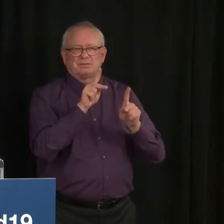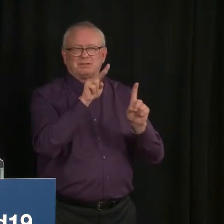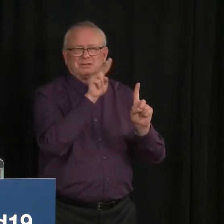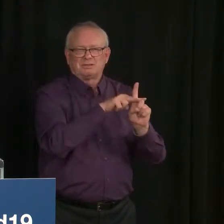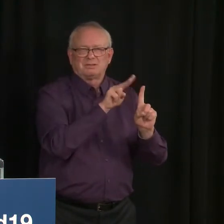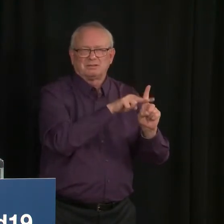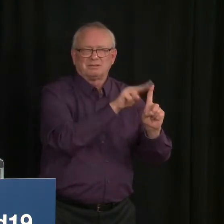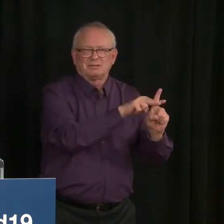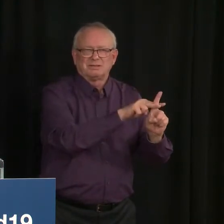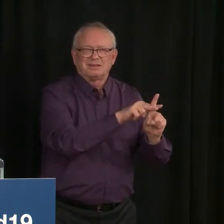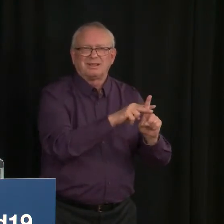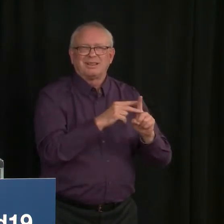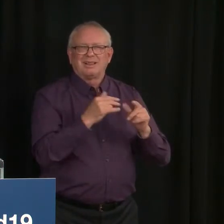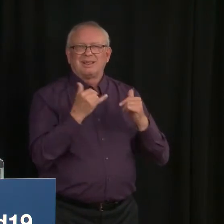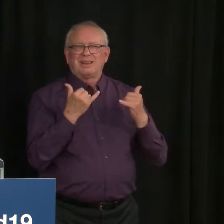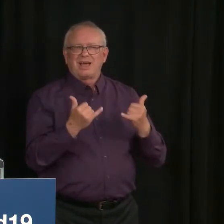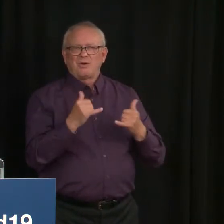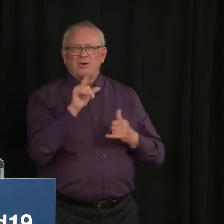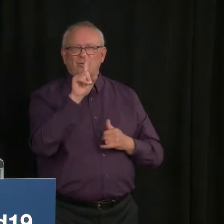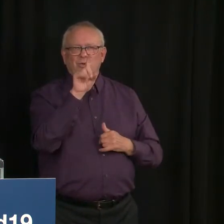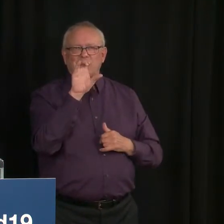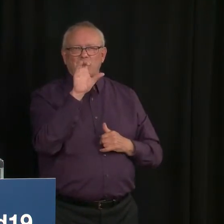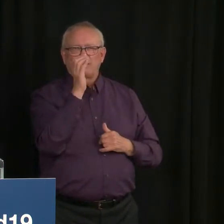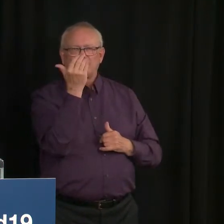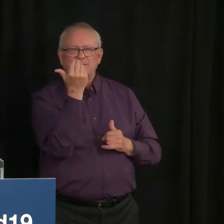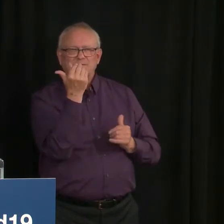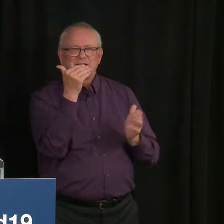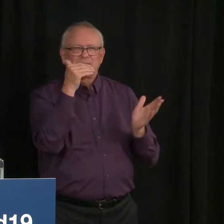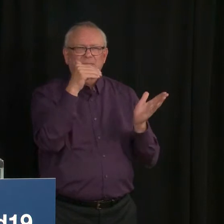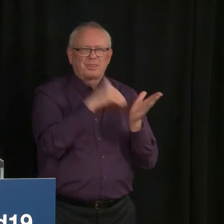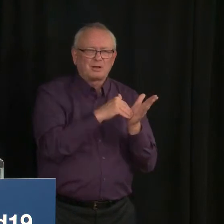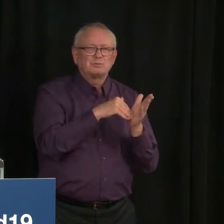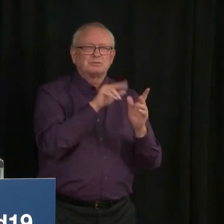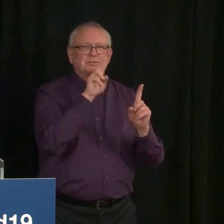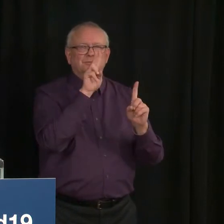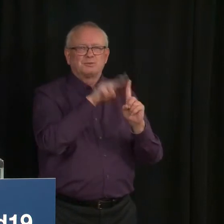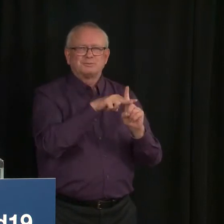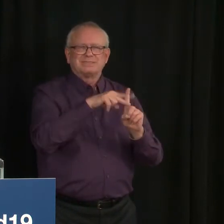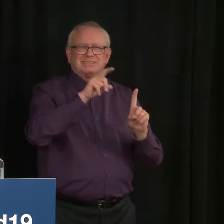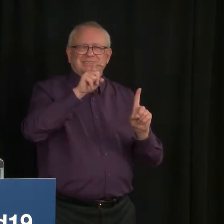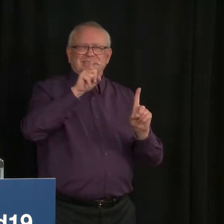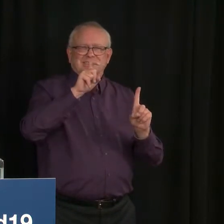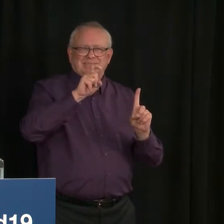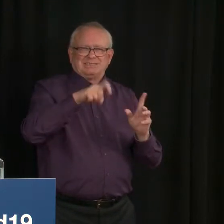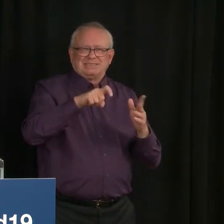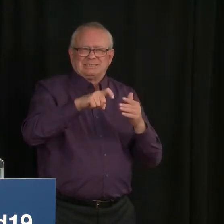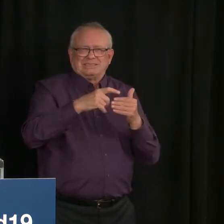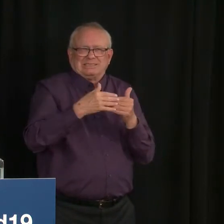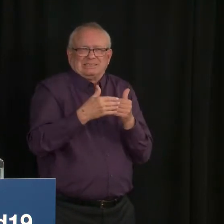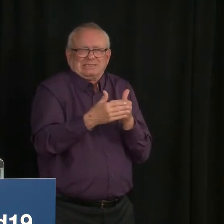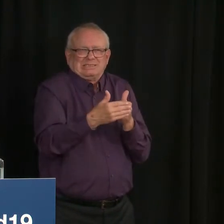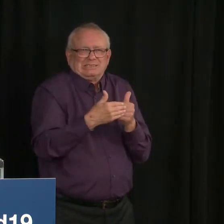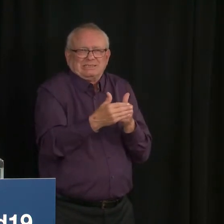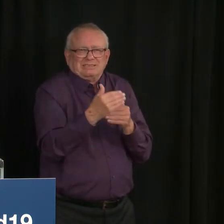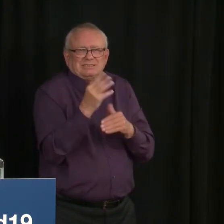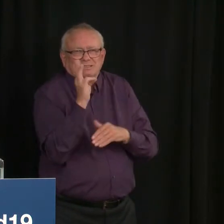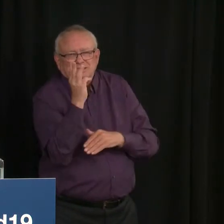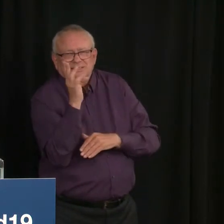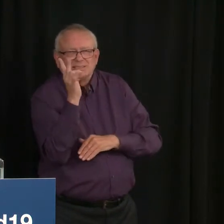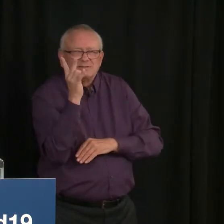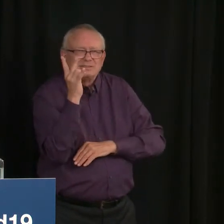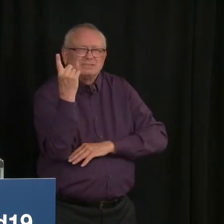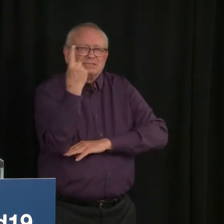115,000 appointments need to be made within the next 6 or 7 days in order to reach